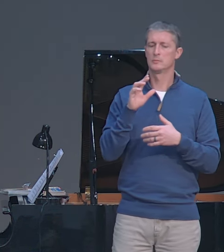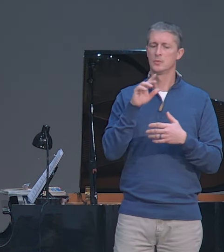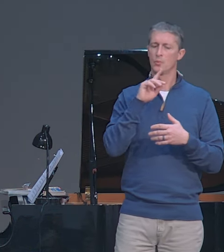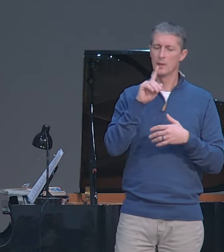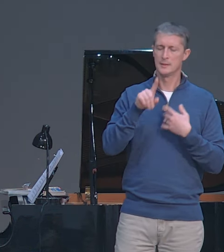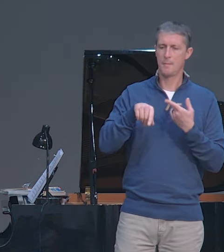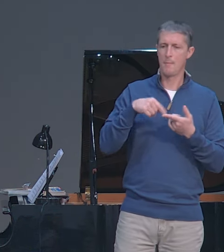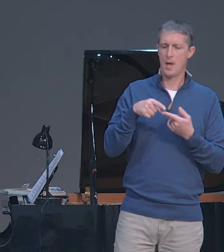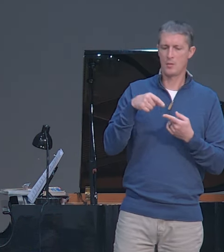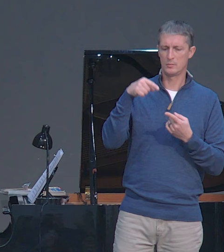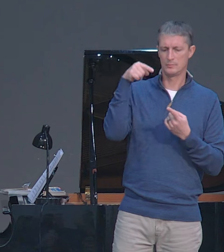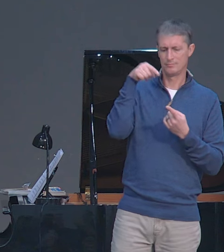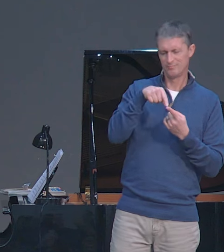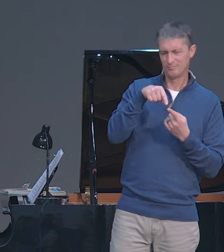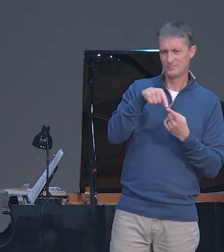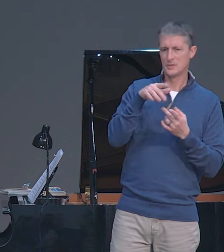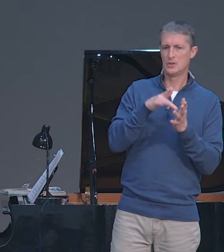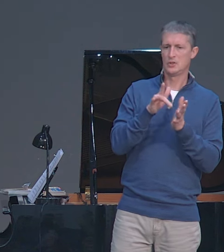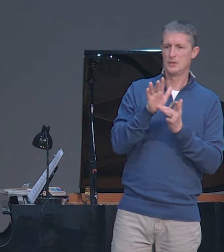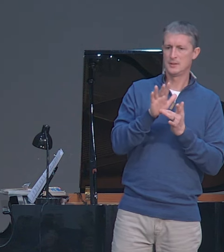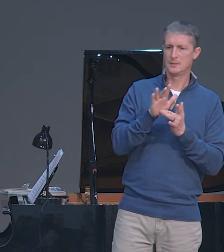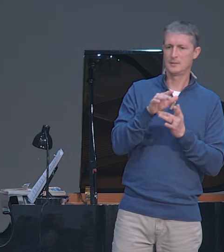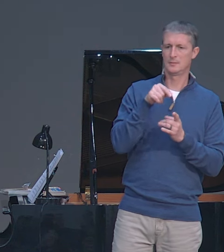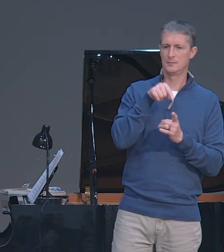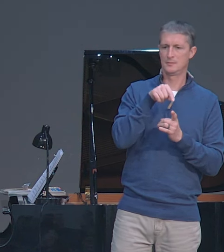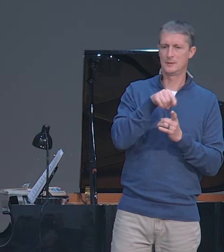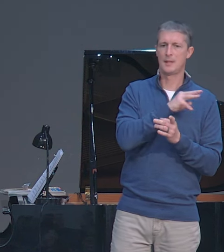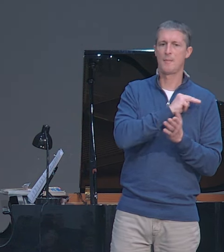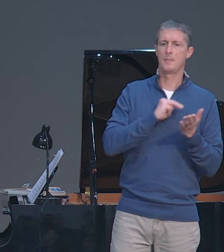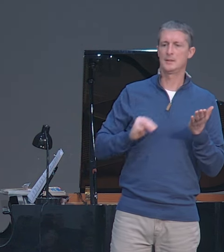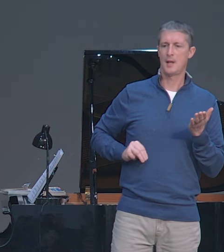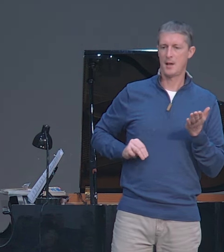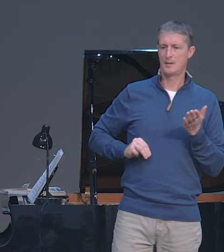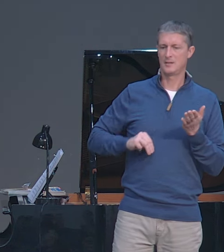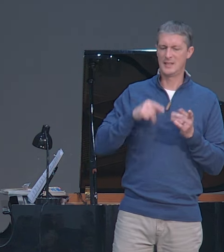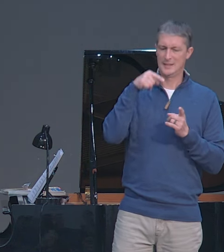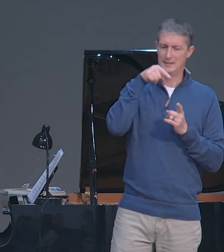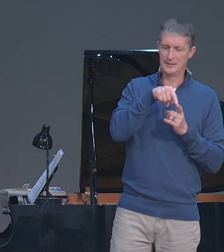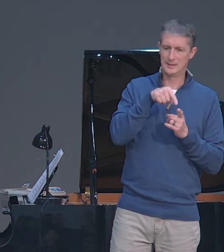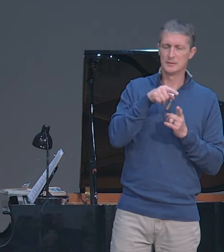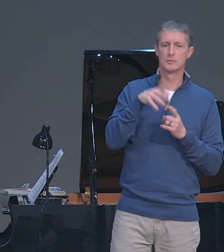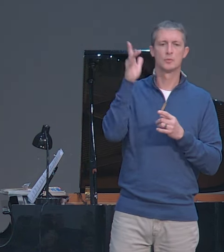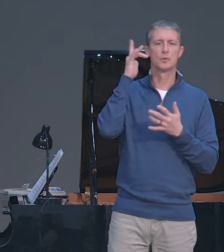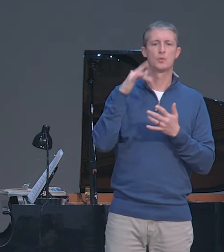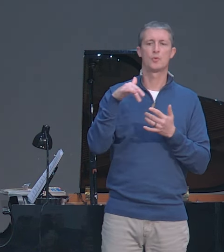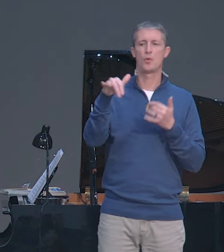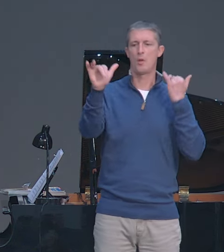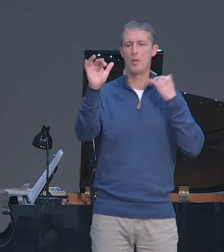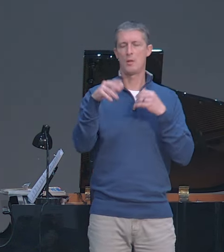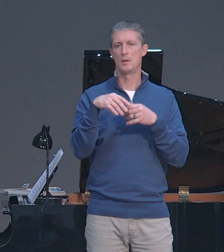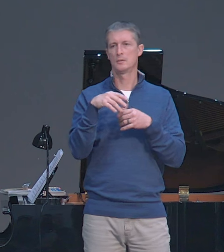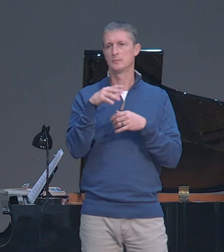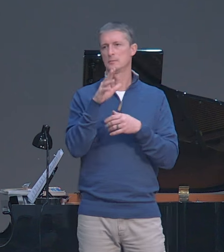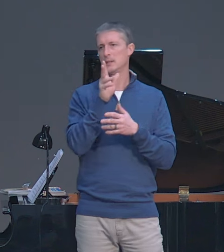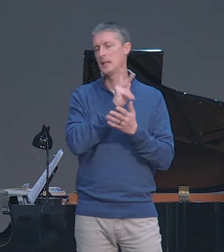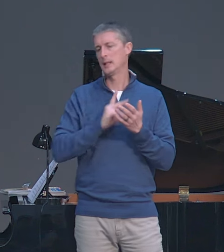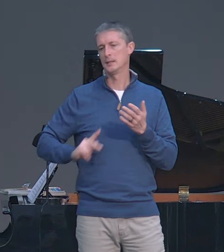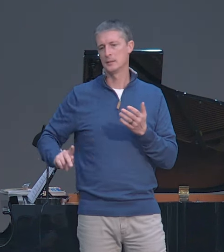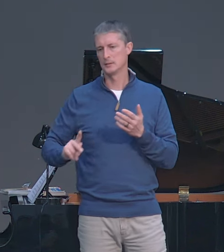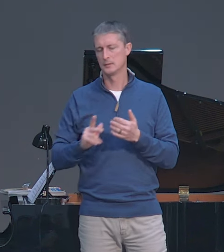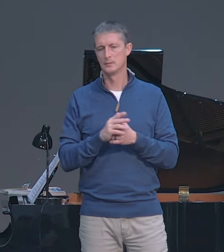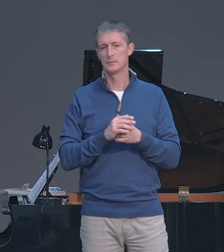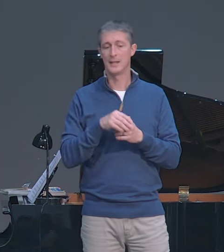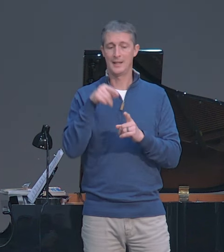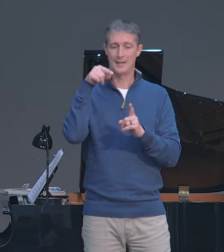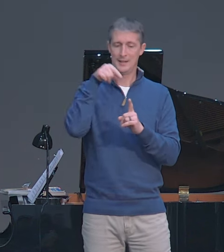Jesus is the Messiah, that he is the eternal King who is God, who